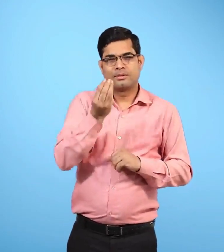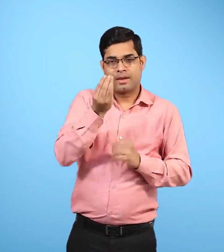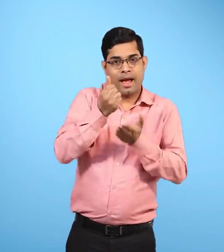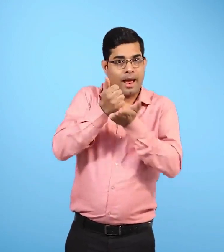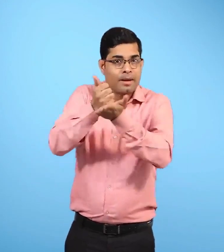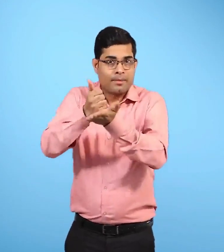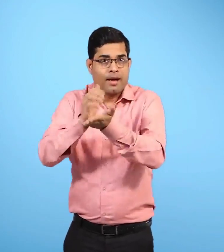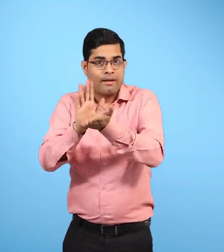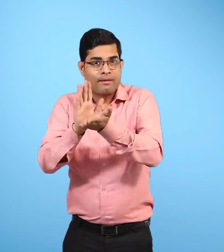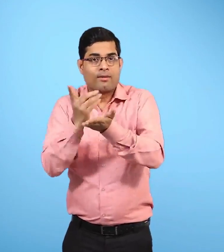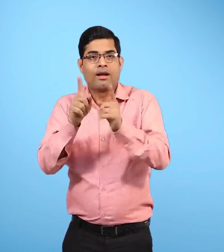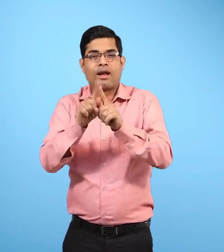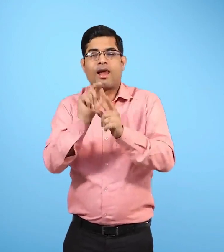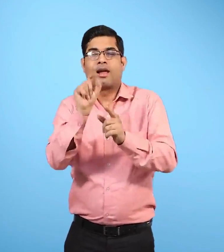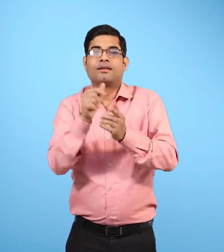Some clues are given here to help you.